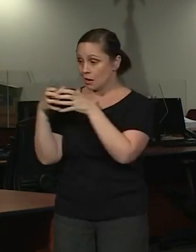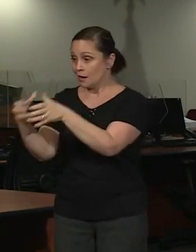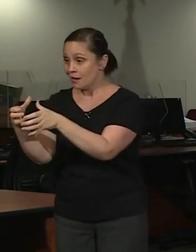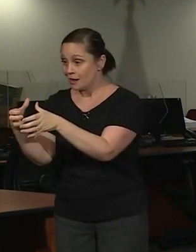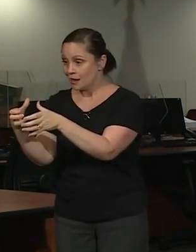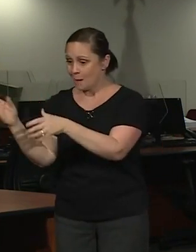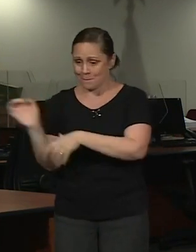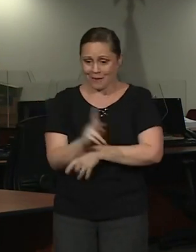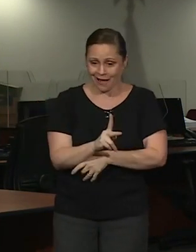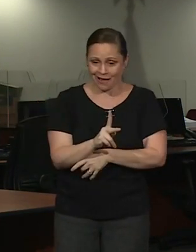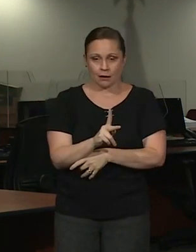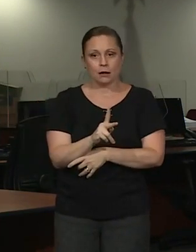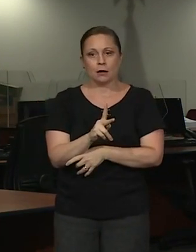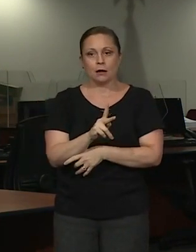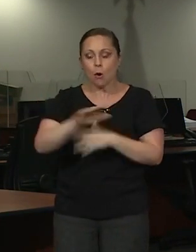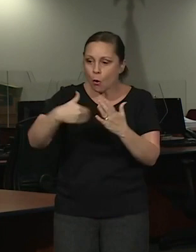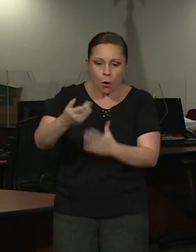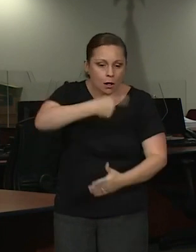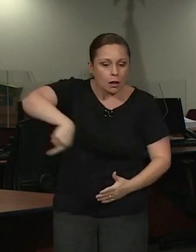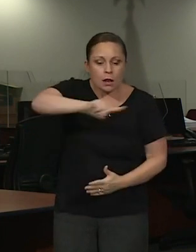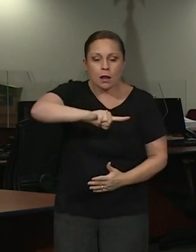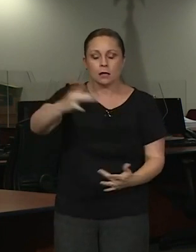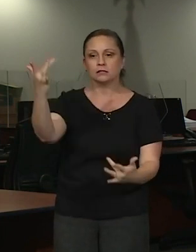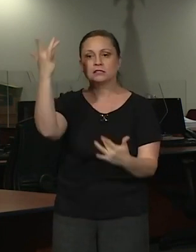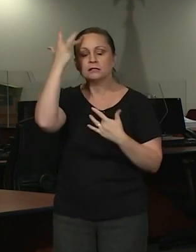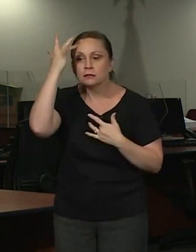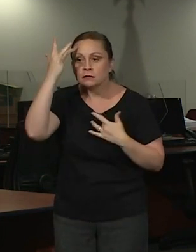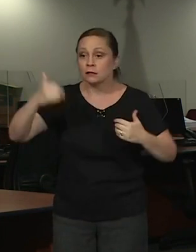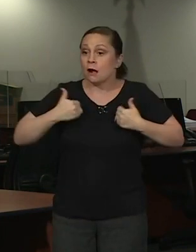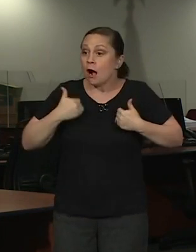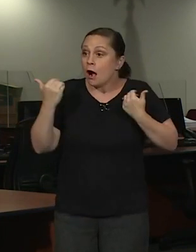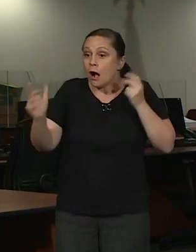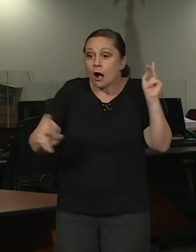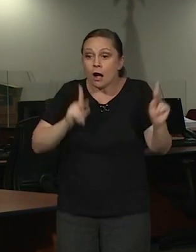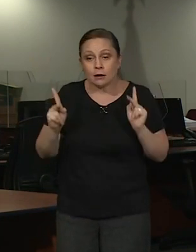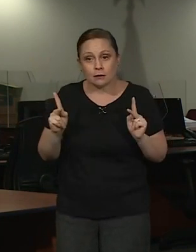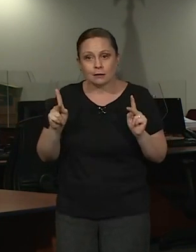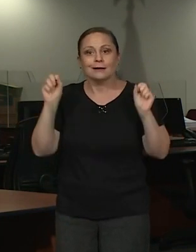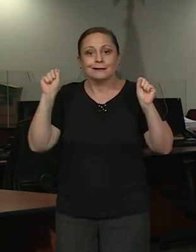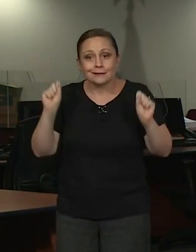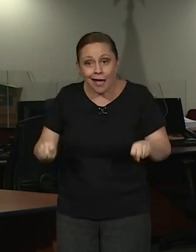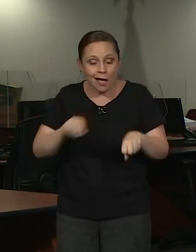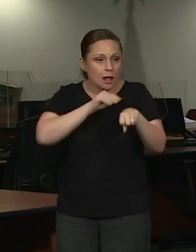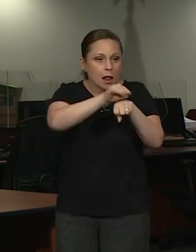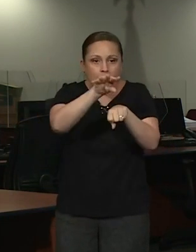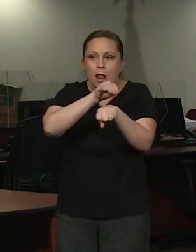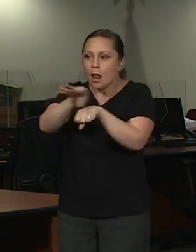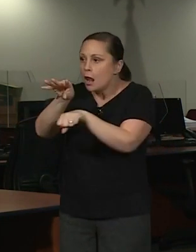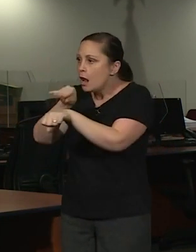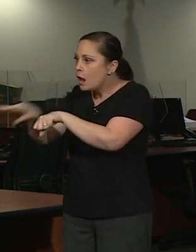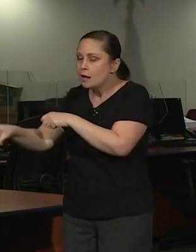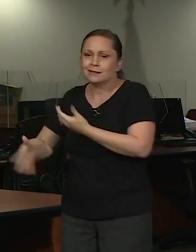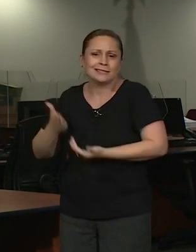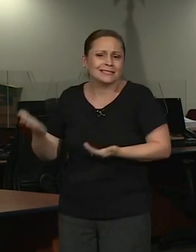group is infected, the young people, and they can pass that, as we know,